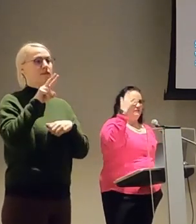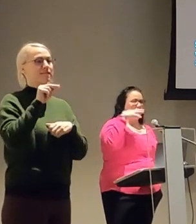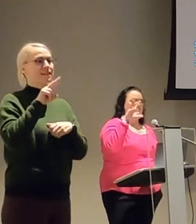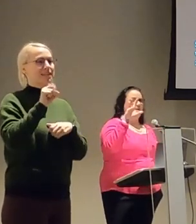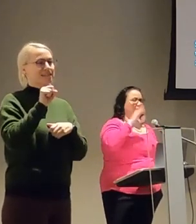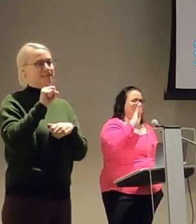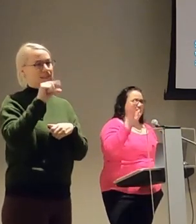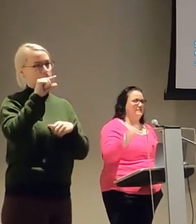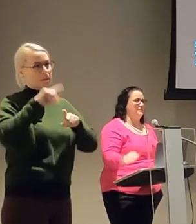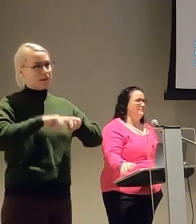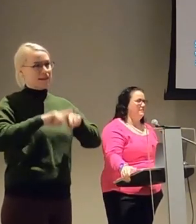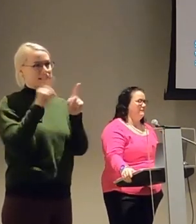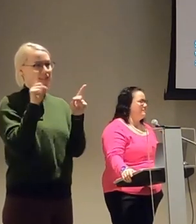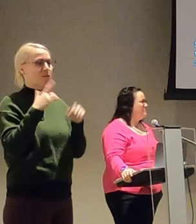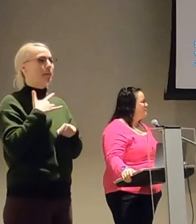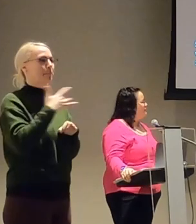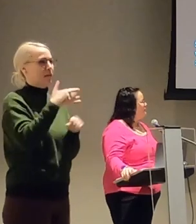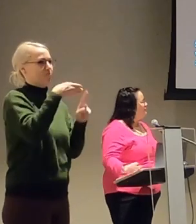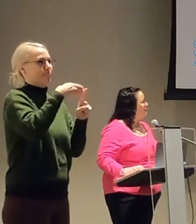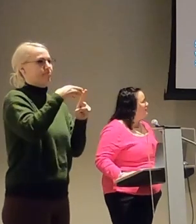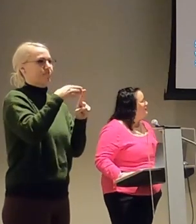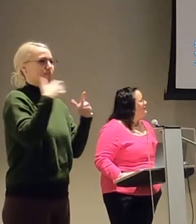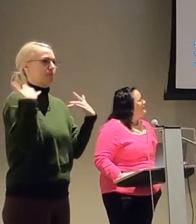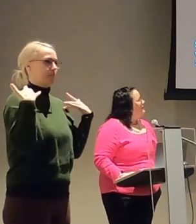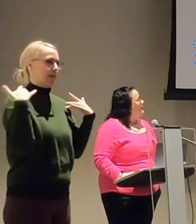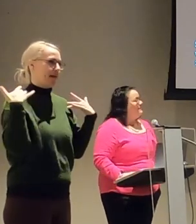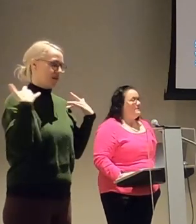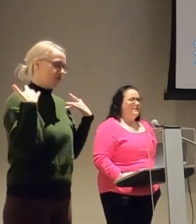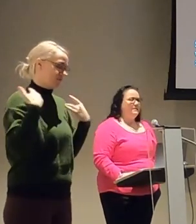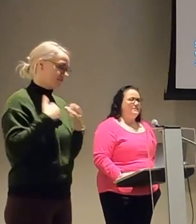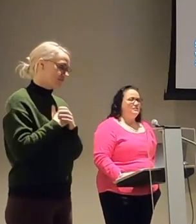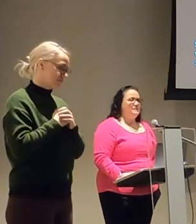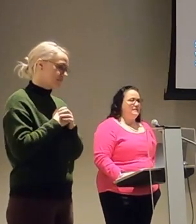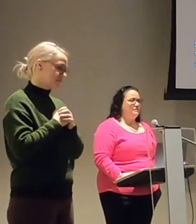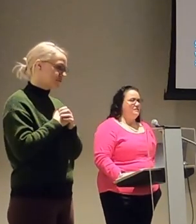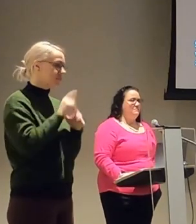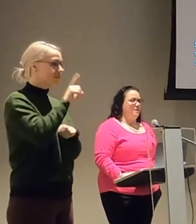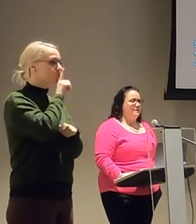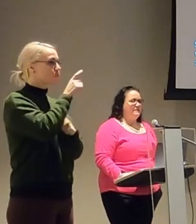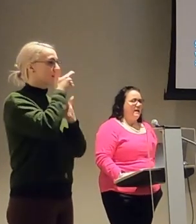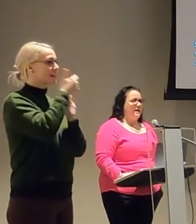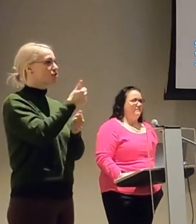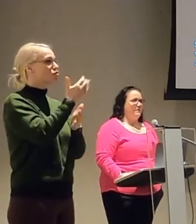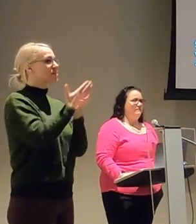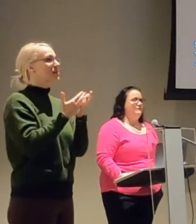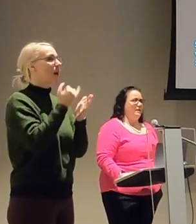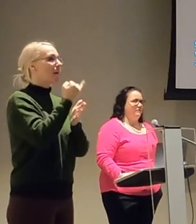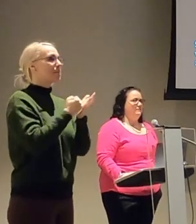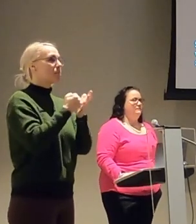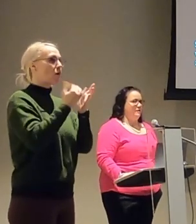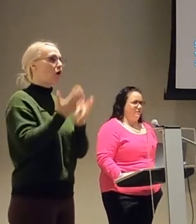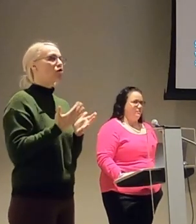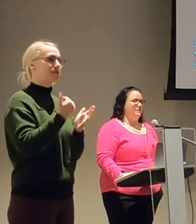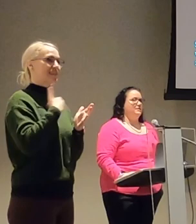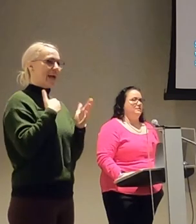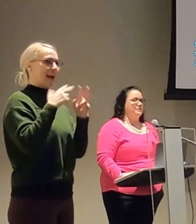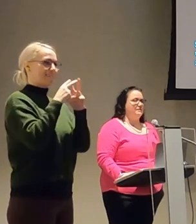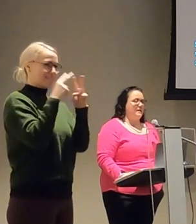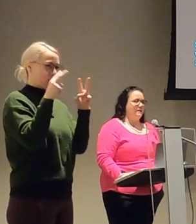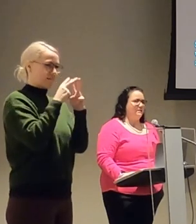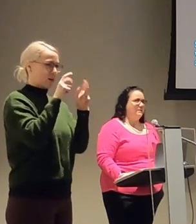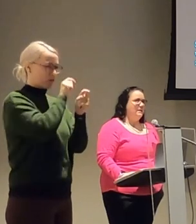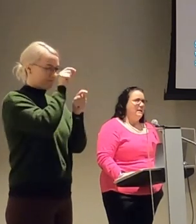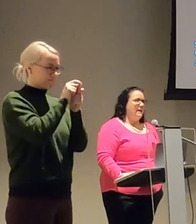he found a model and he stuck with her for most of his career. Yeah, it's interesting how some artists have a very, very